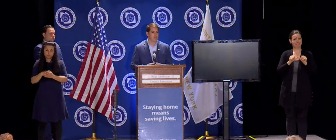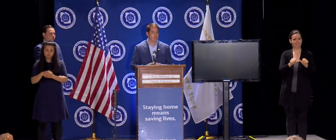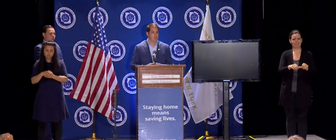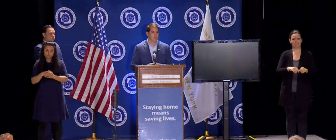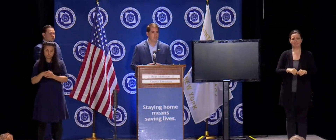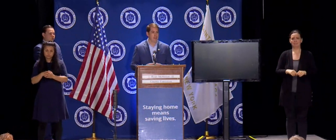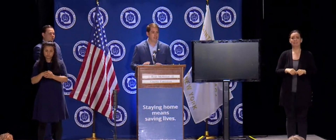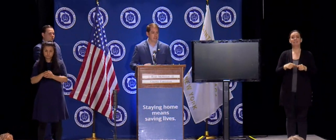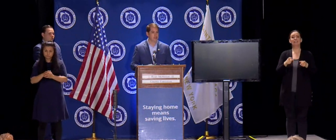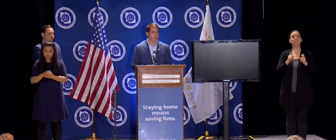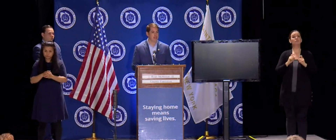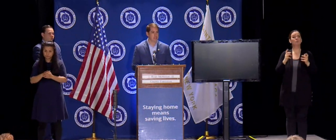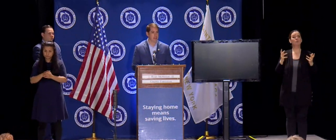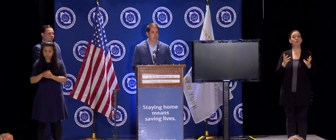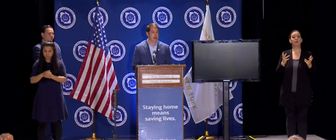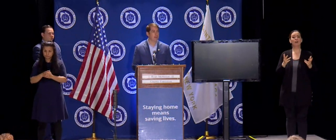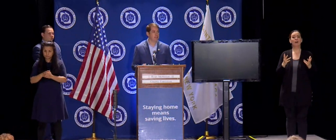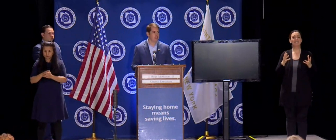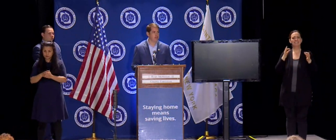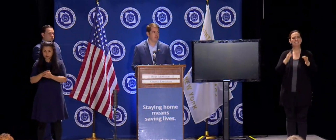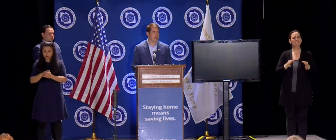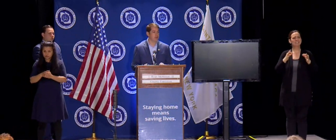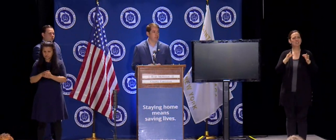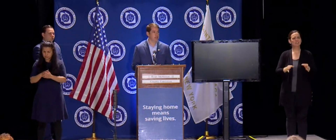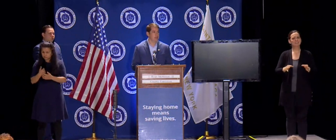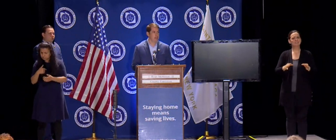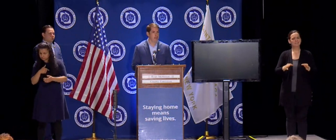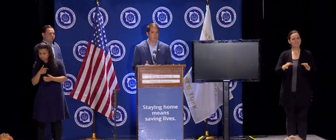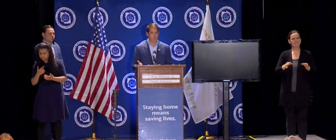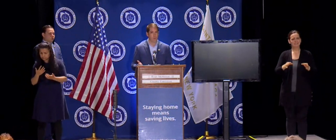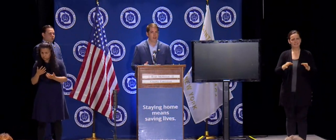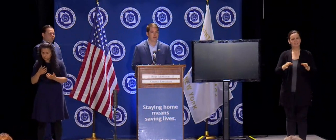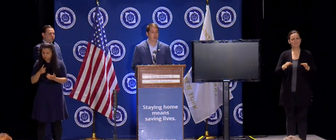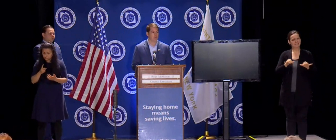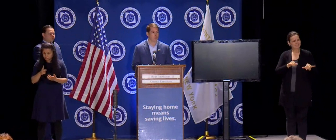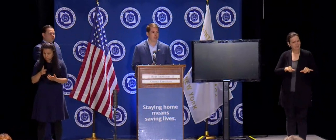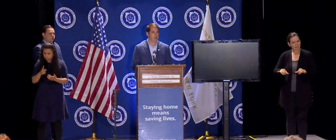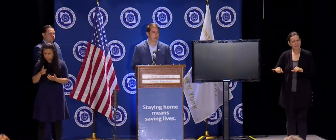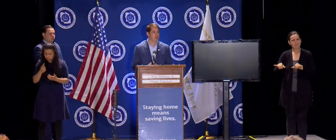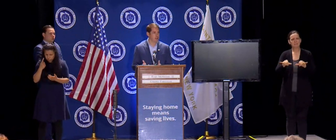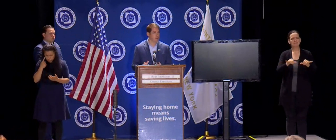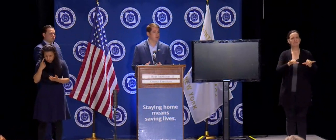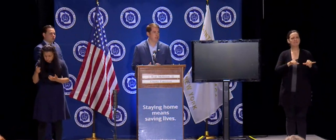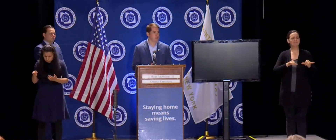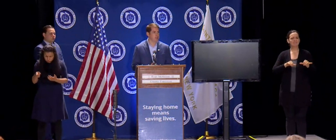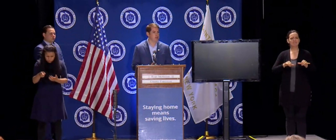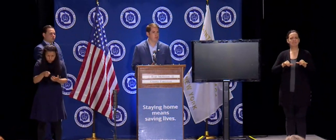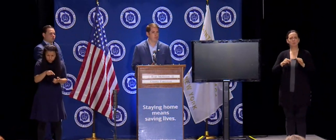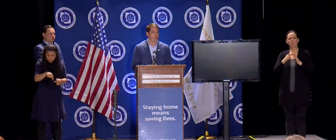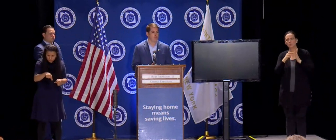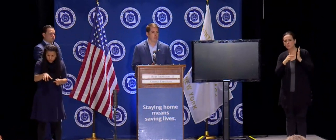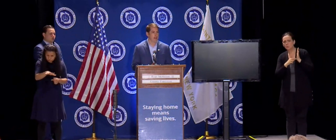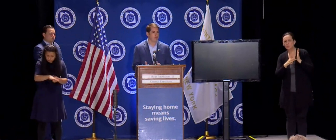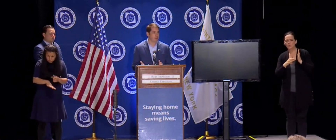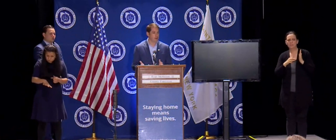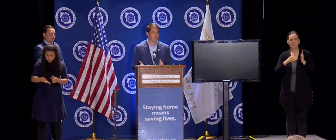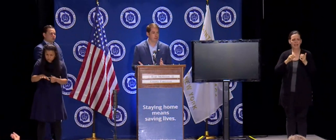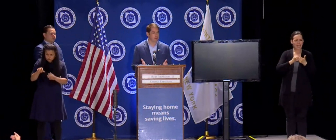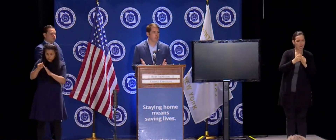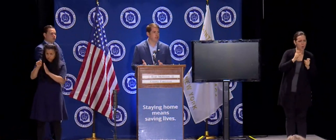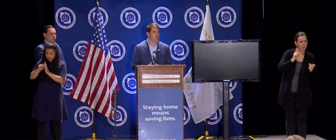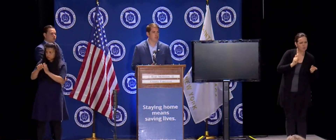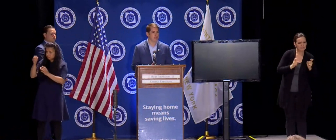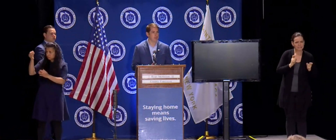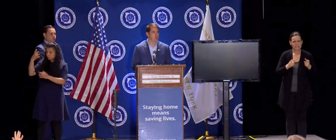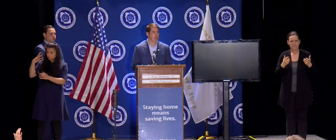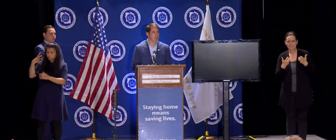to make decisions based on a common set of metrics, and when appropriate, adjust those metrics to account for, you